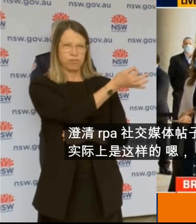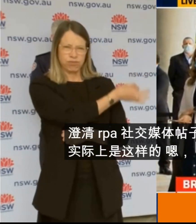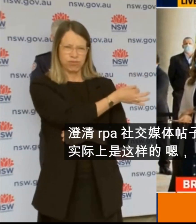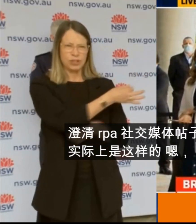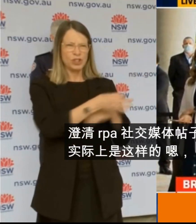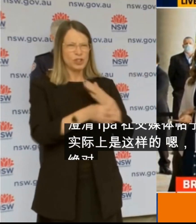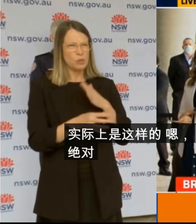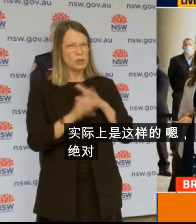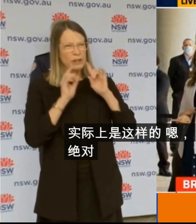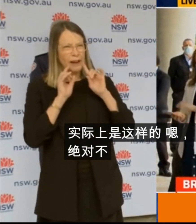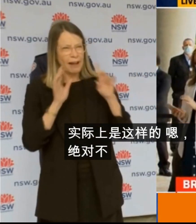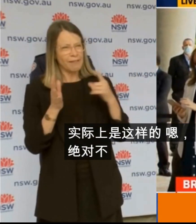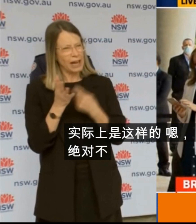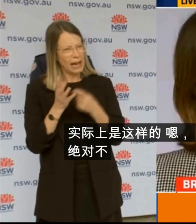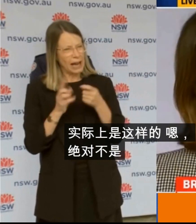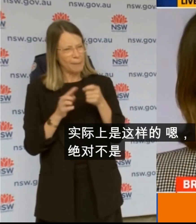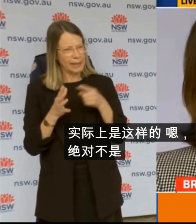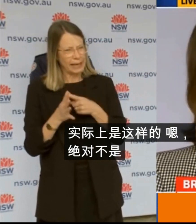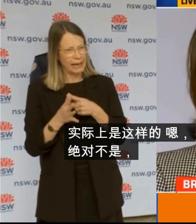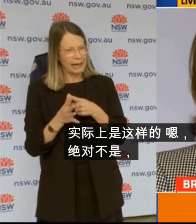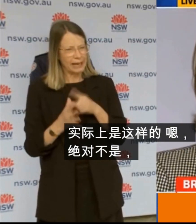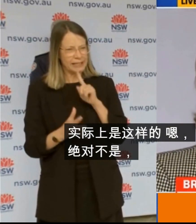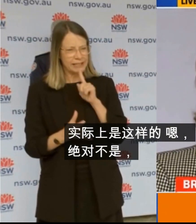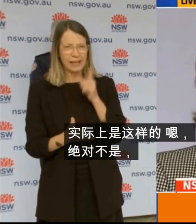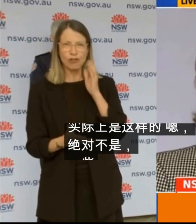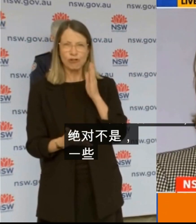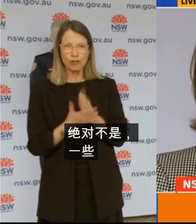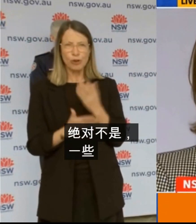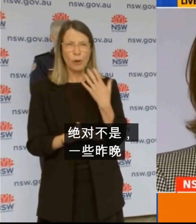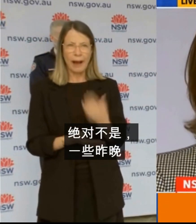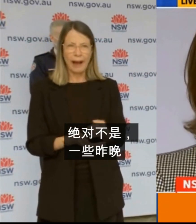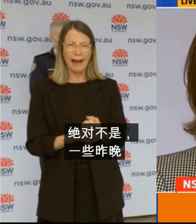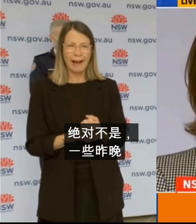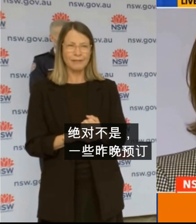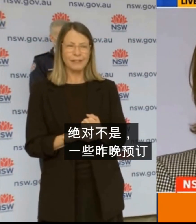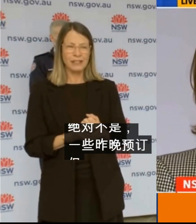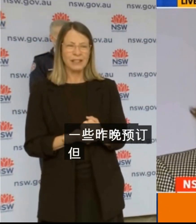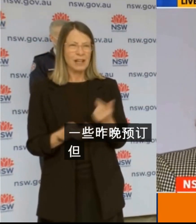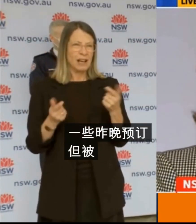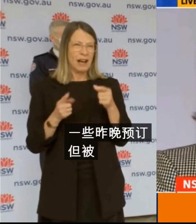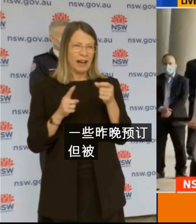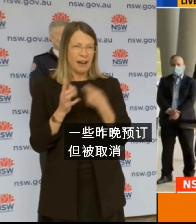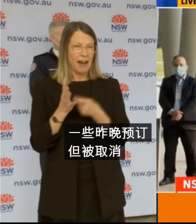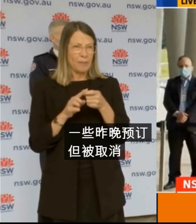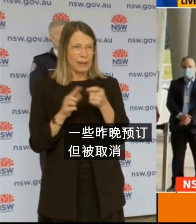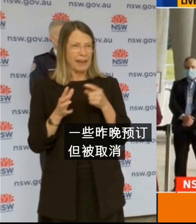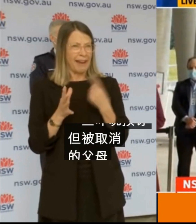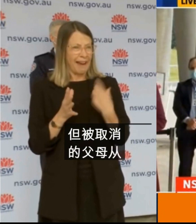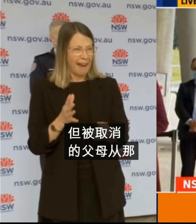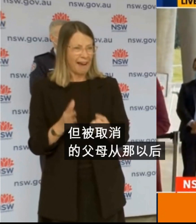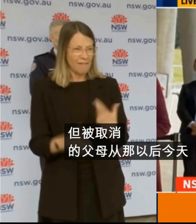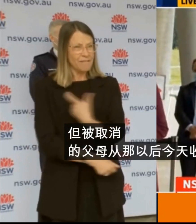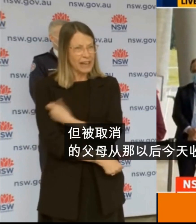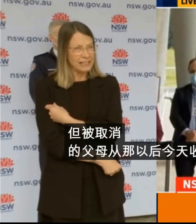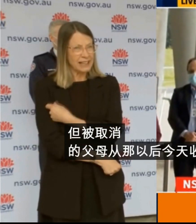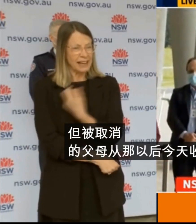were 100,000 doses? Absolutely, categorically not. Some of the parents who booked last night who have then had cancellations have